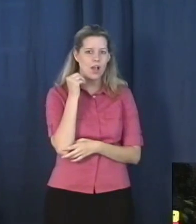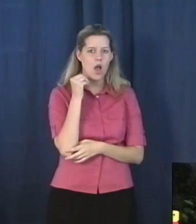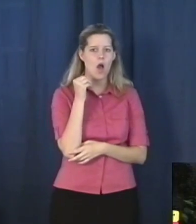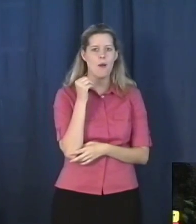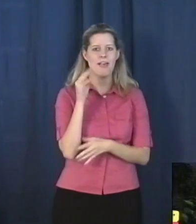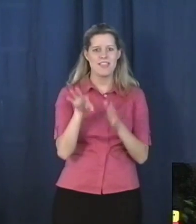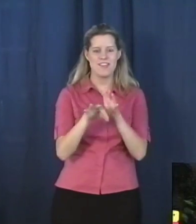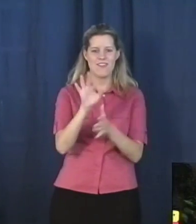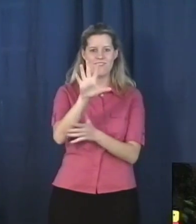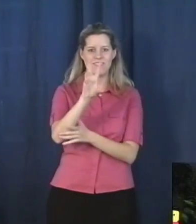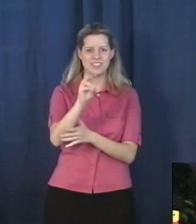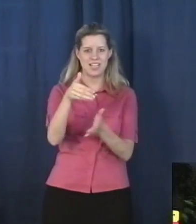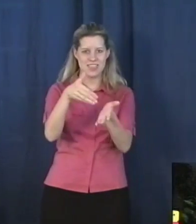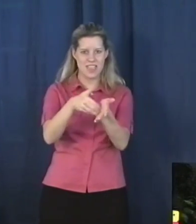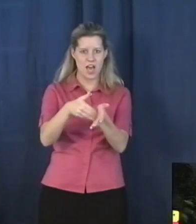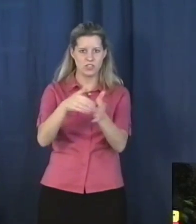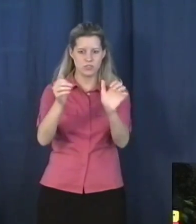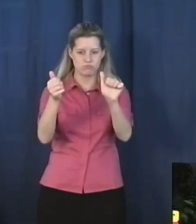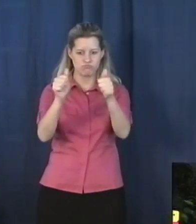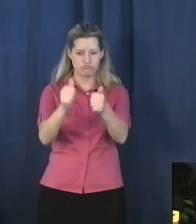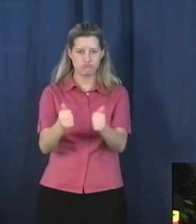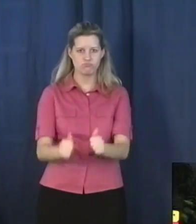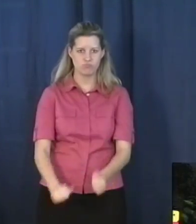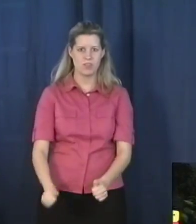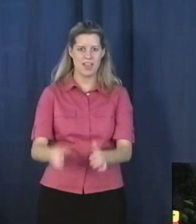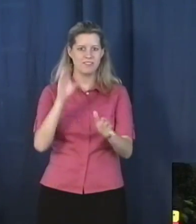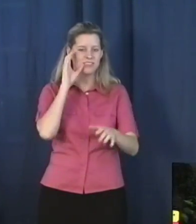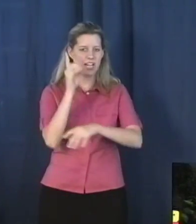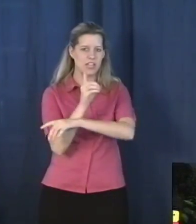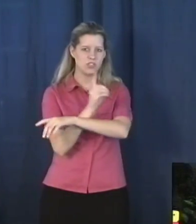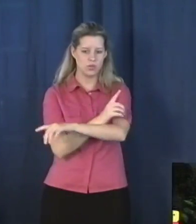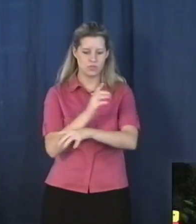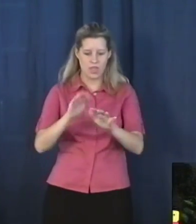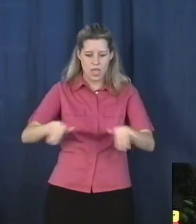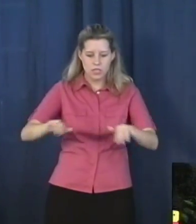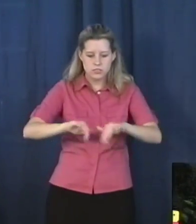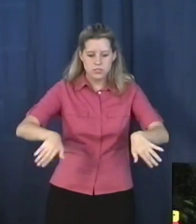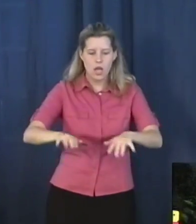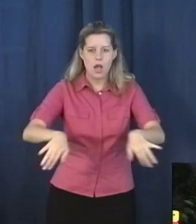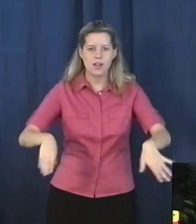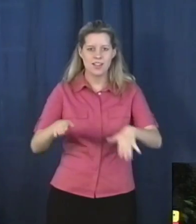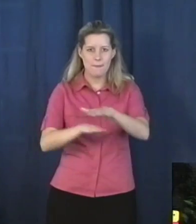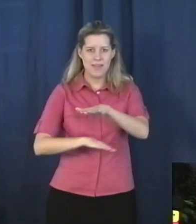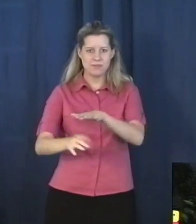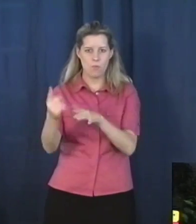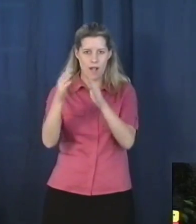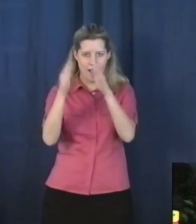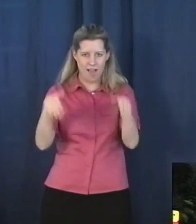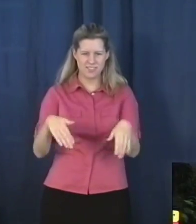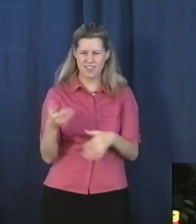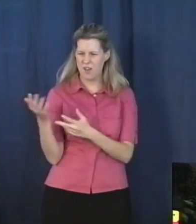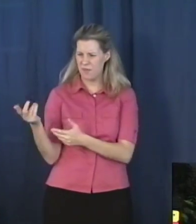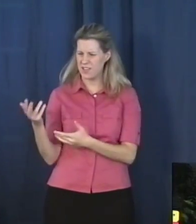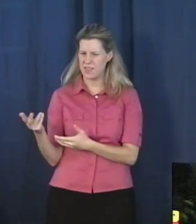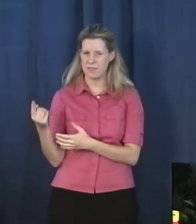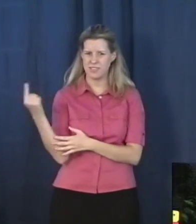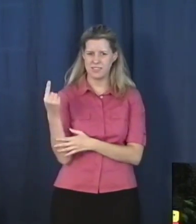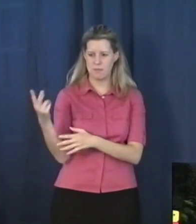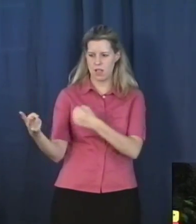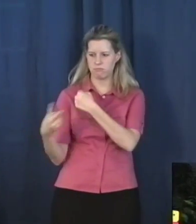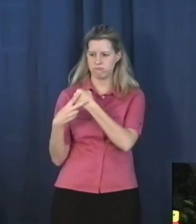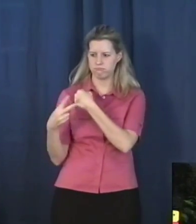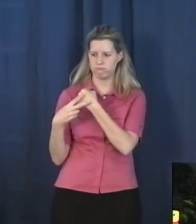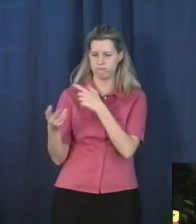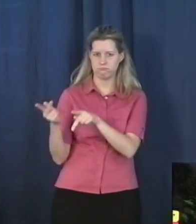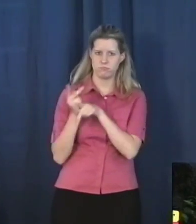and they found 56,000 ceramic figurines of dinosaurs as they dug to put in a basement at this one house. I said, wait a minute, what? Somebody stored a cache of